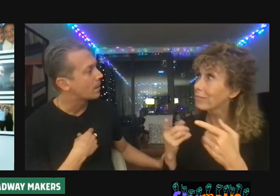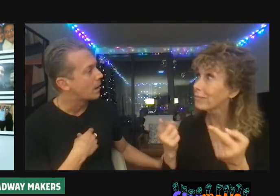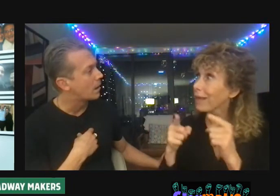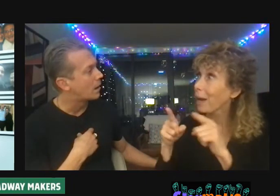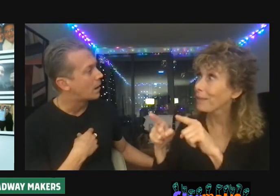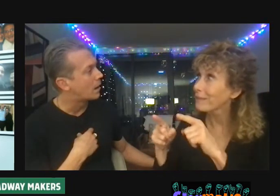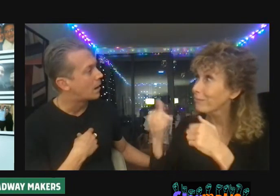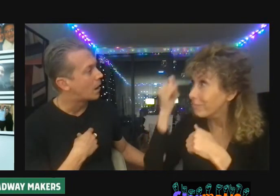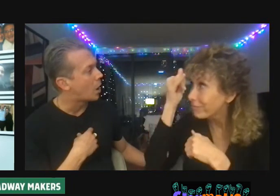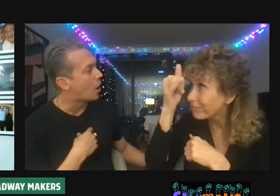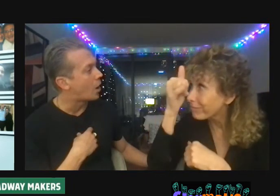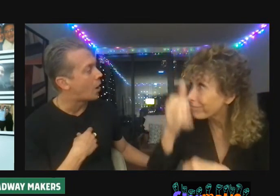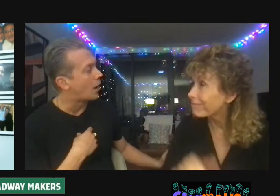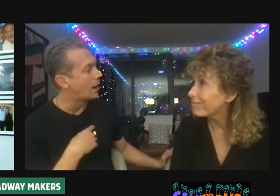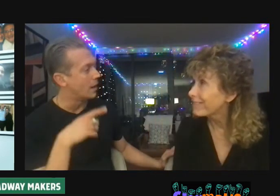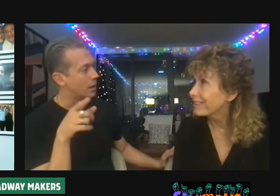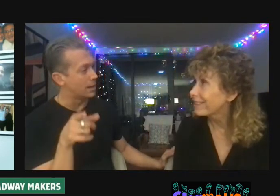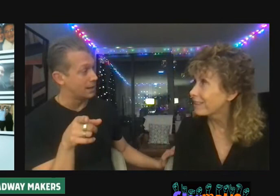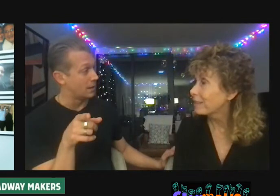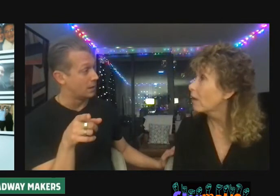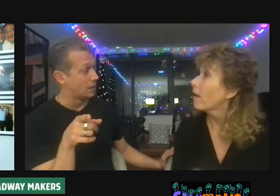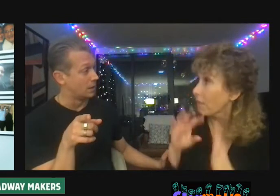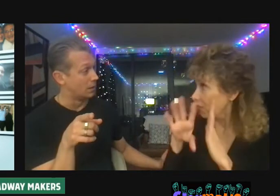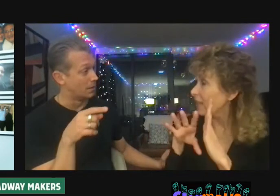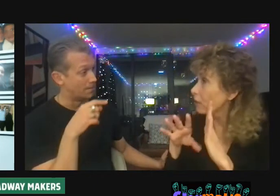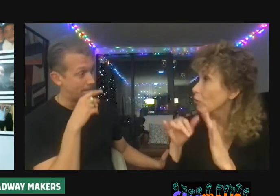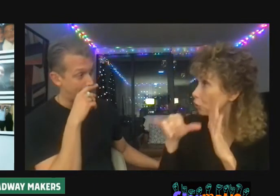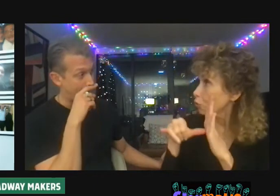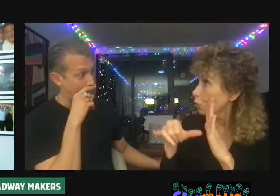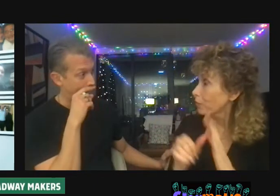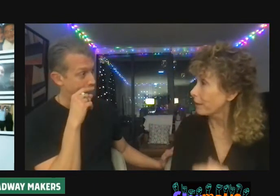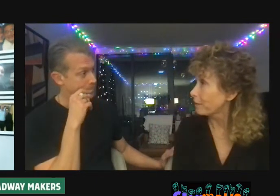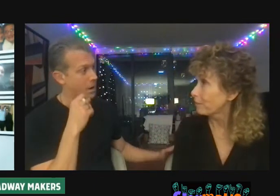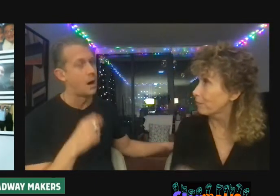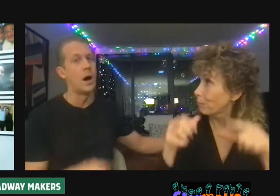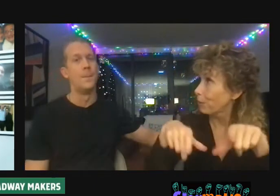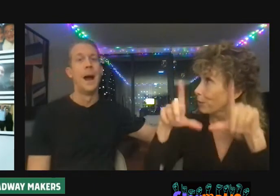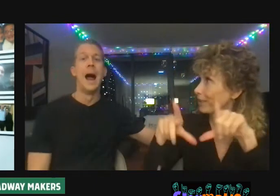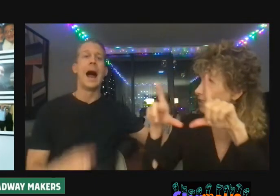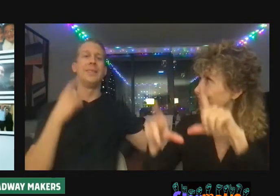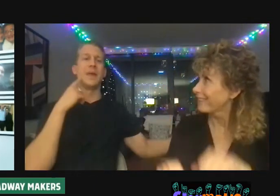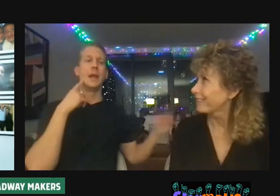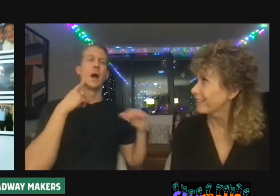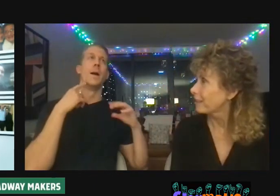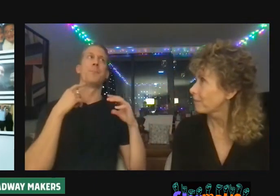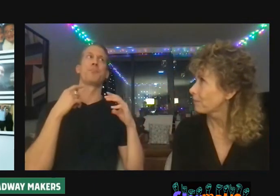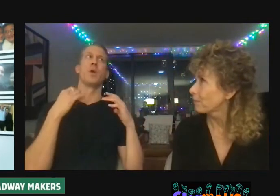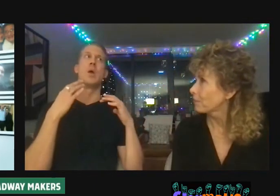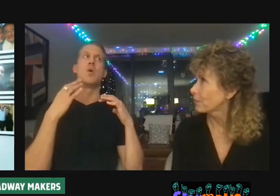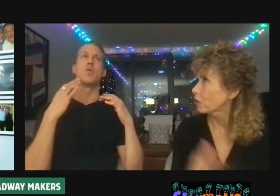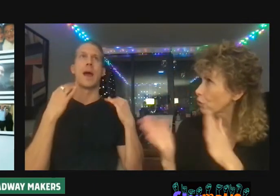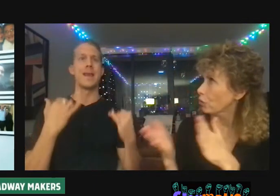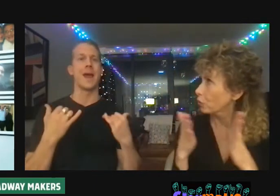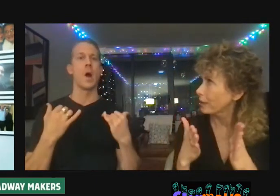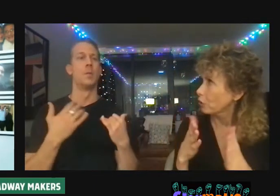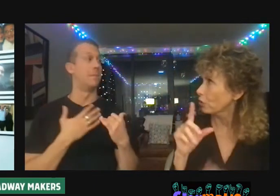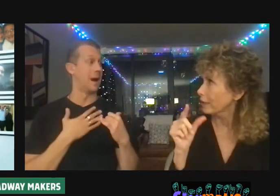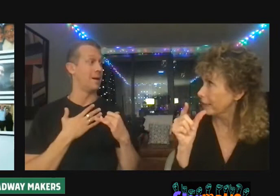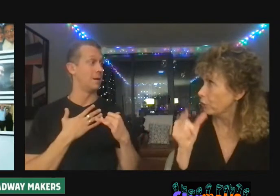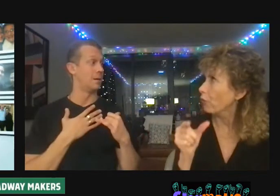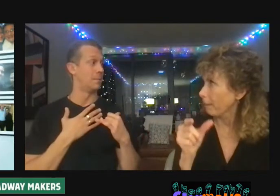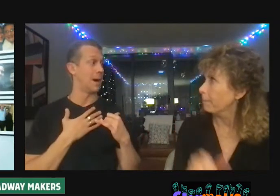more coming? In? Videos, YouTube. I think right